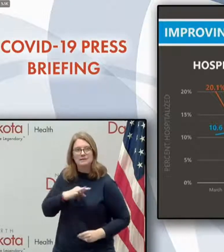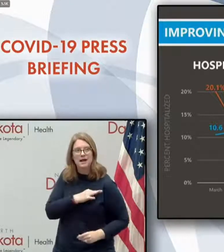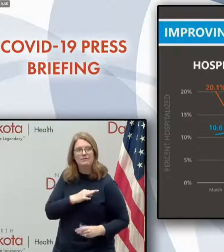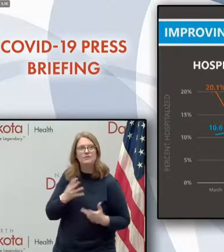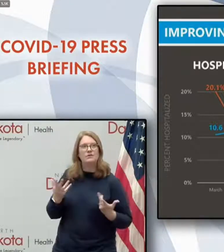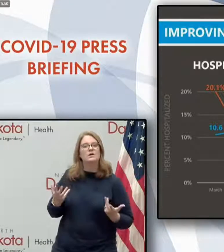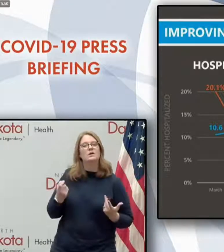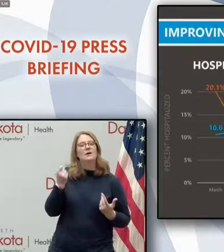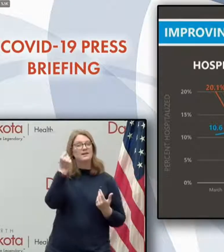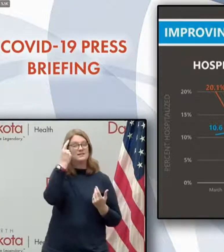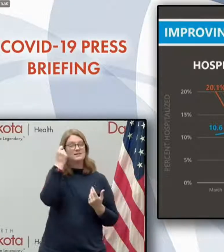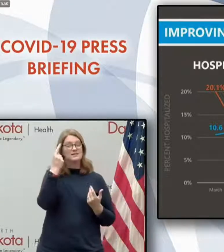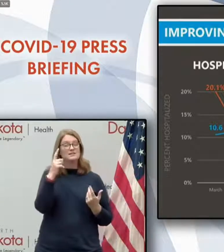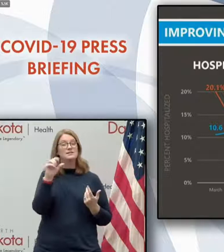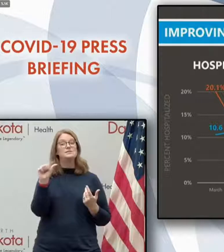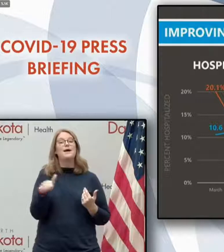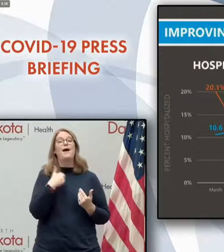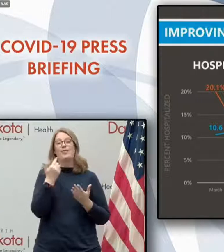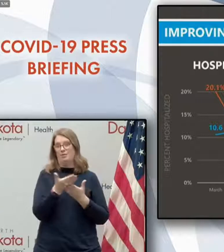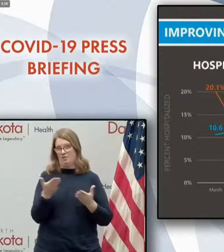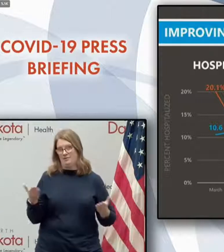have other things that have caused us to